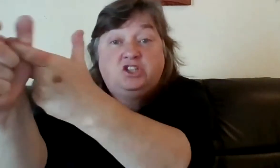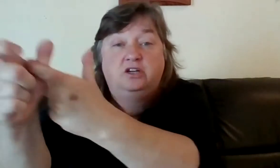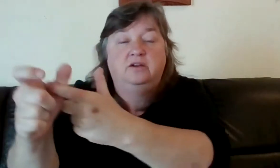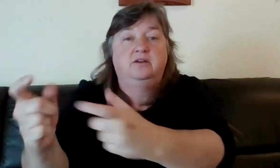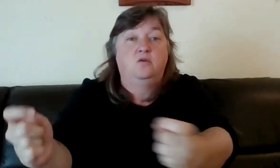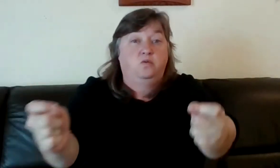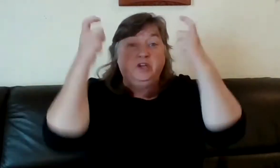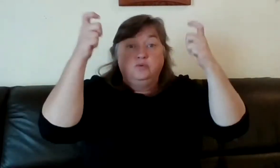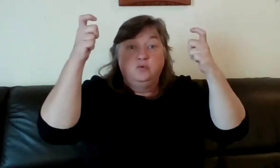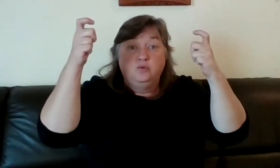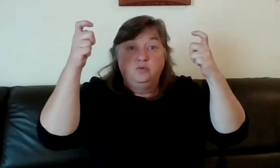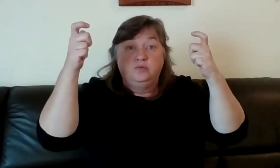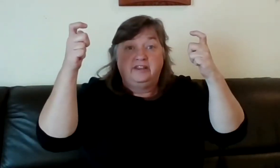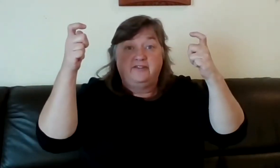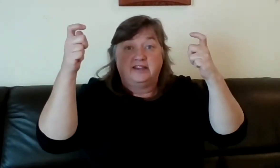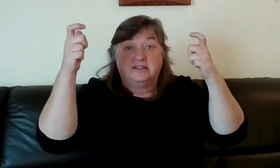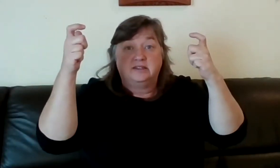faster. Whew, really fast.